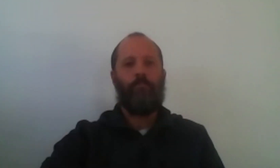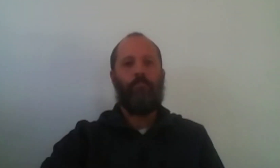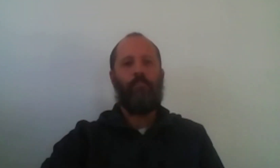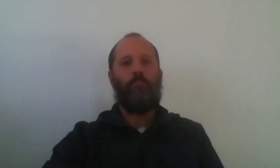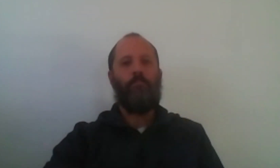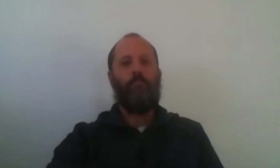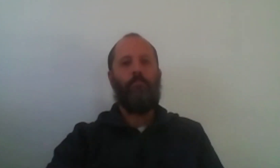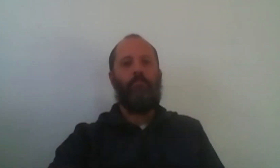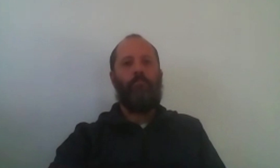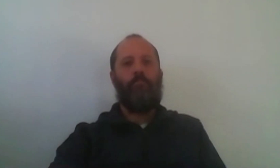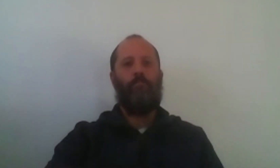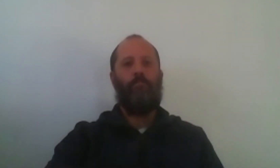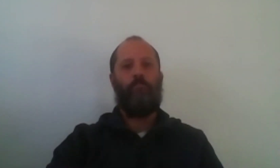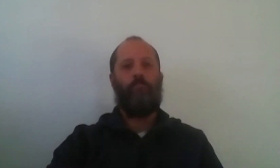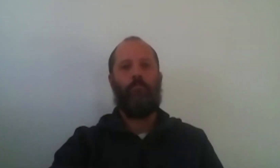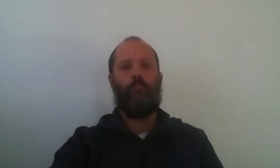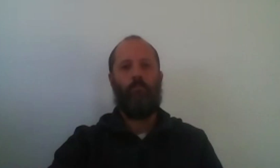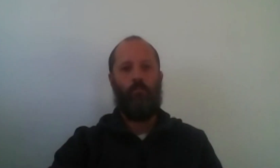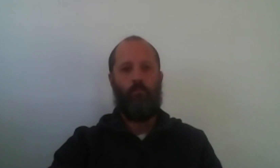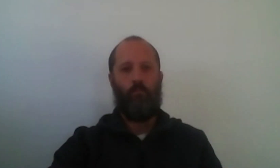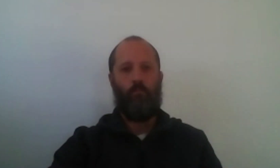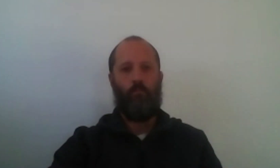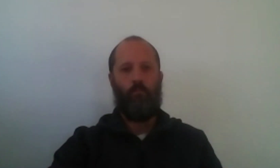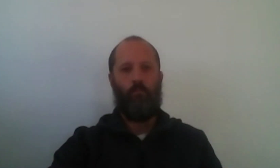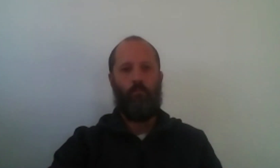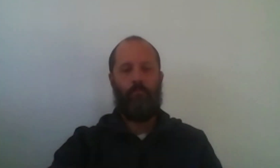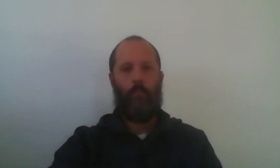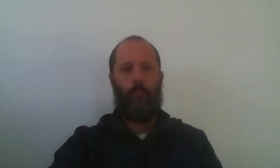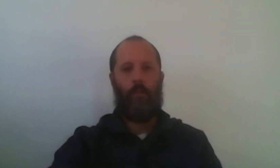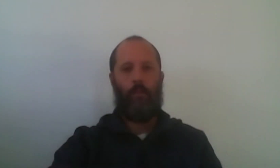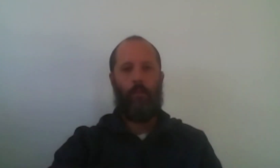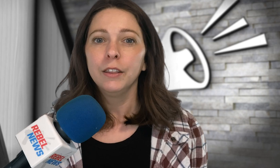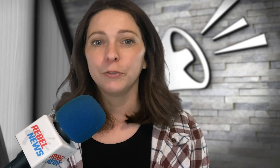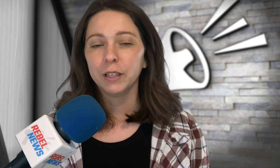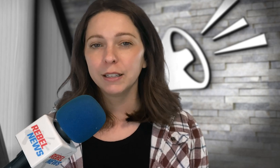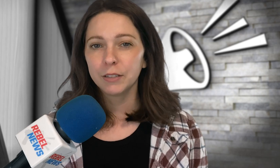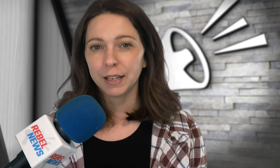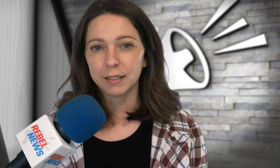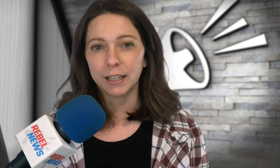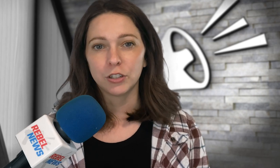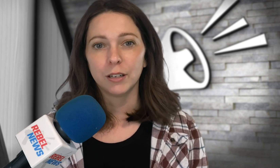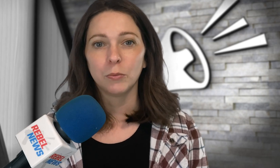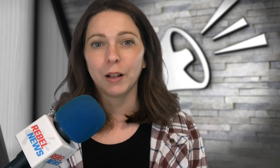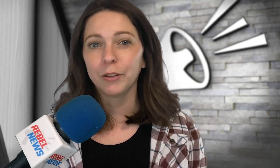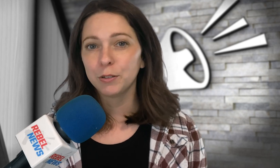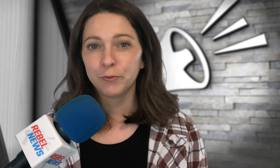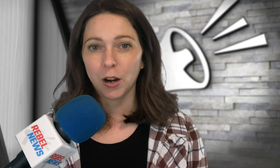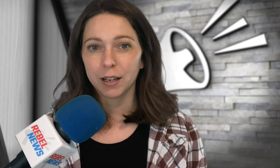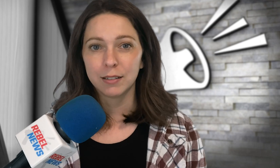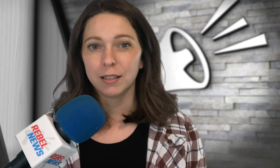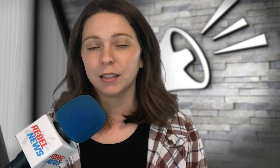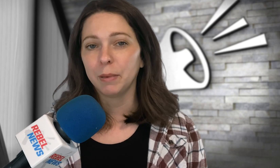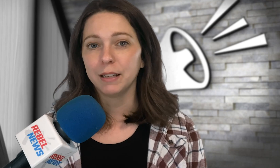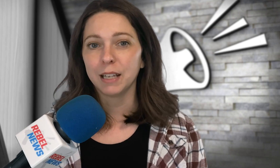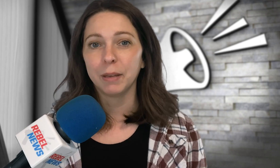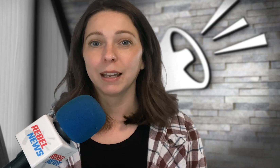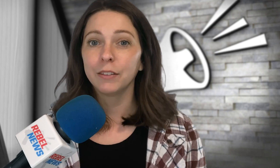But we'll save that for another time. In the meantime, thanks for having me today. The feelings of isolation, well, those far exceeded the pandemic and they're